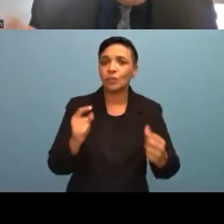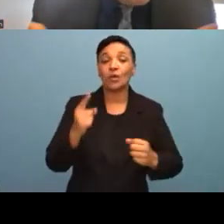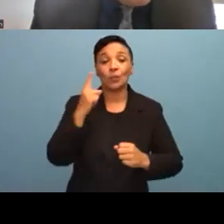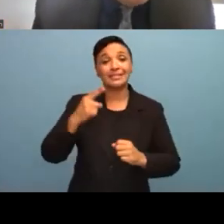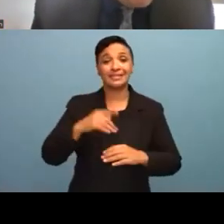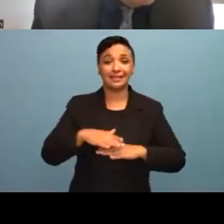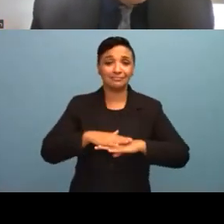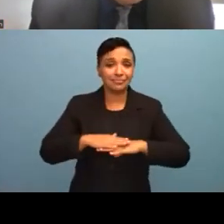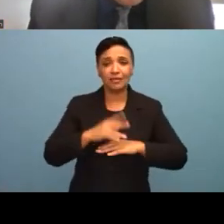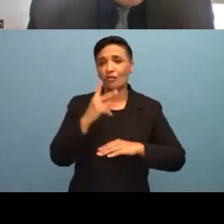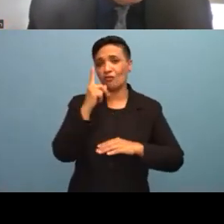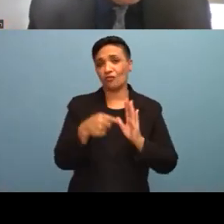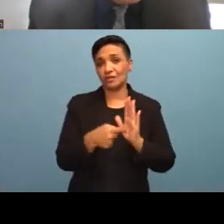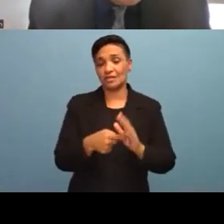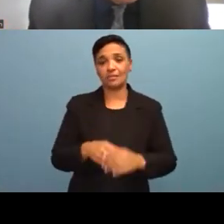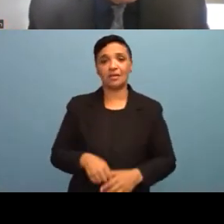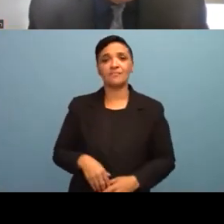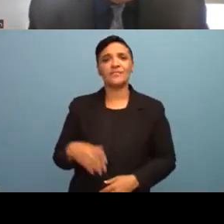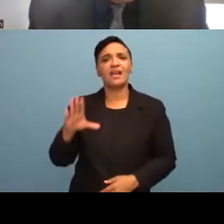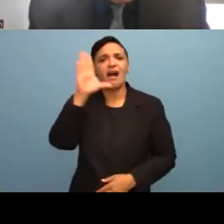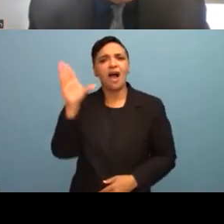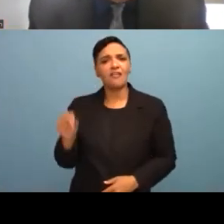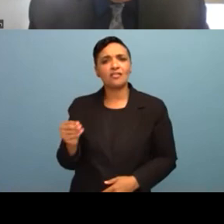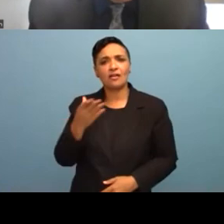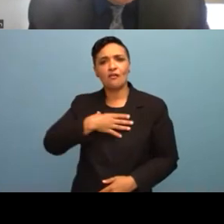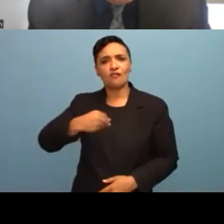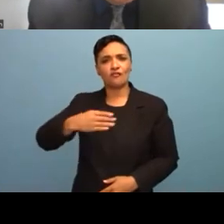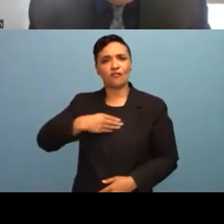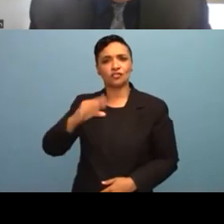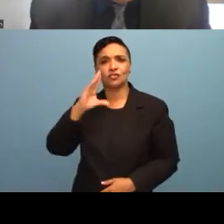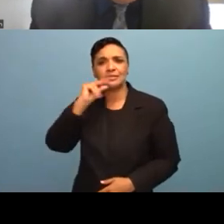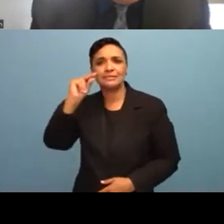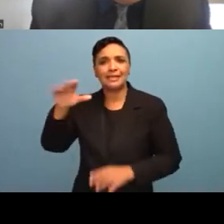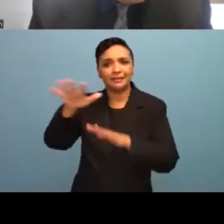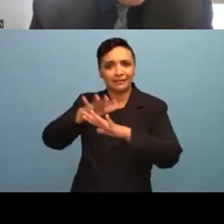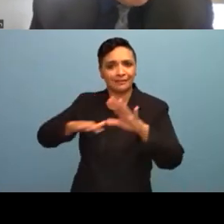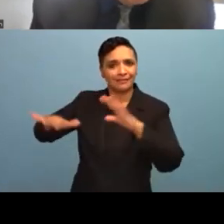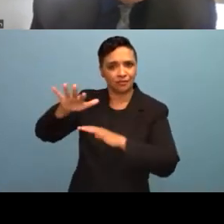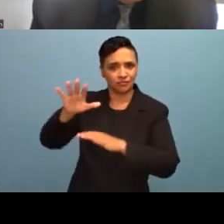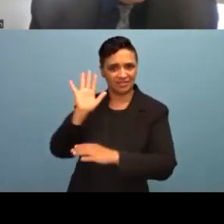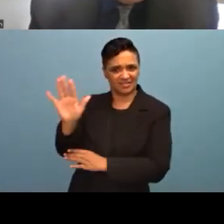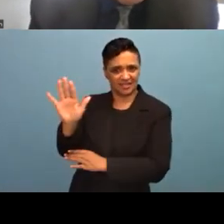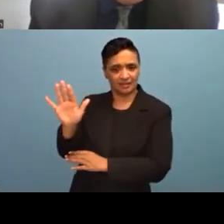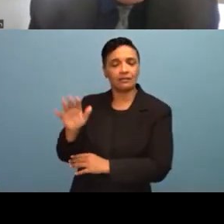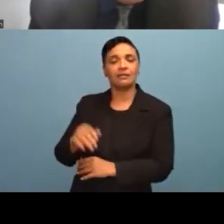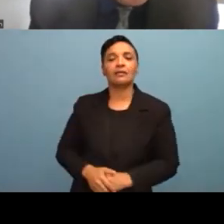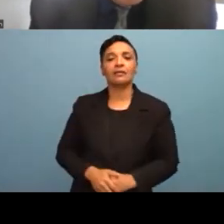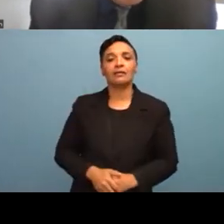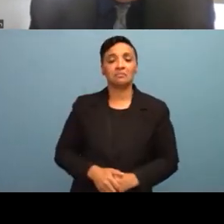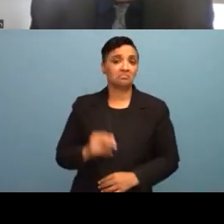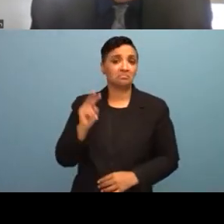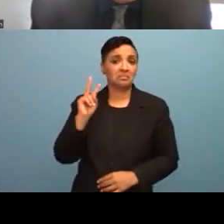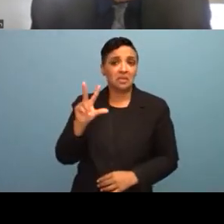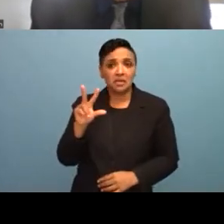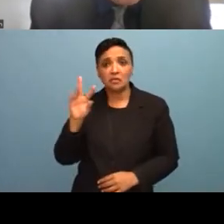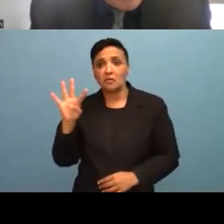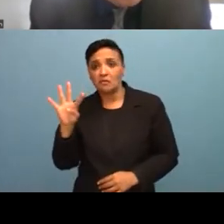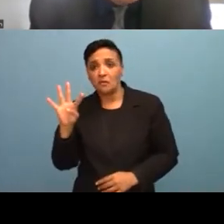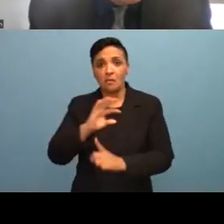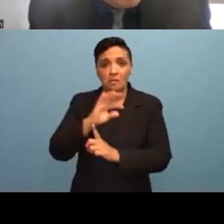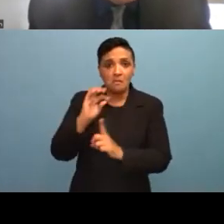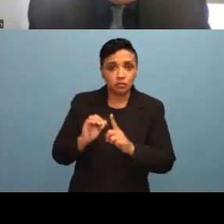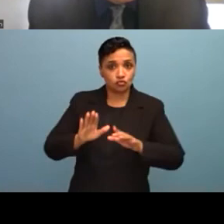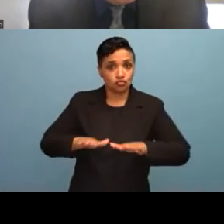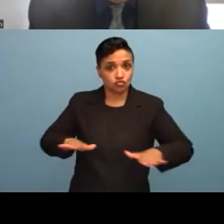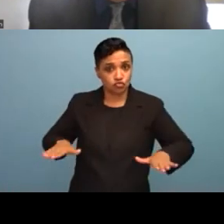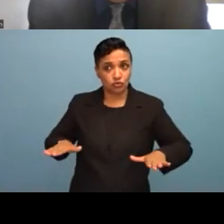at Francophone Africa countries, we have data for 10 countries, and typically only 3 or 4% of the children today in